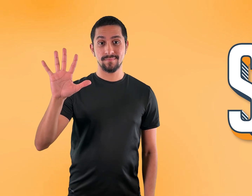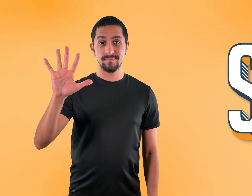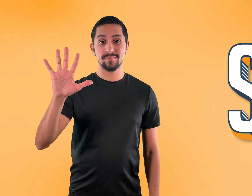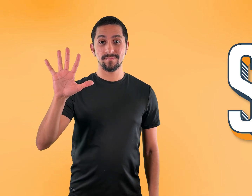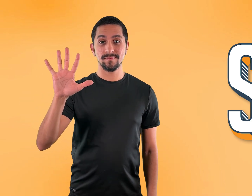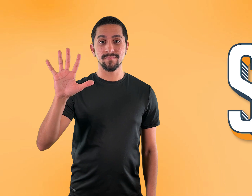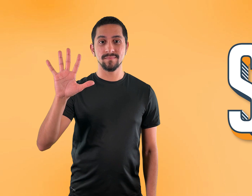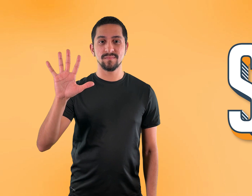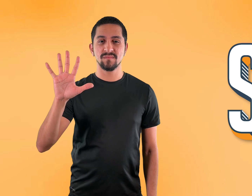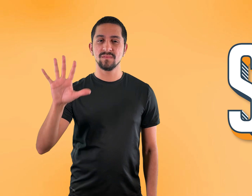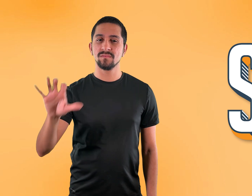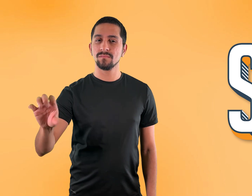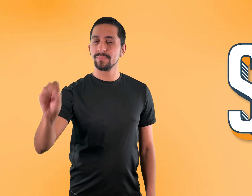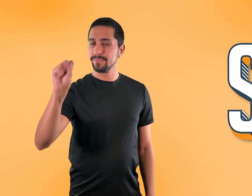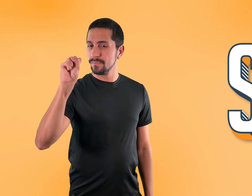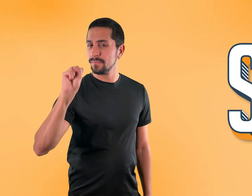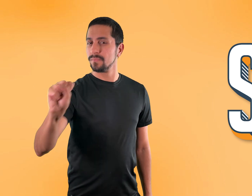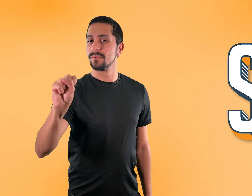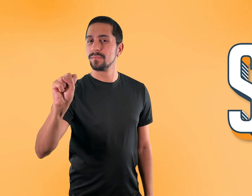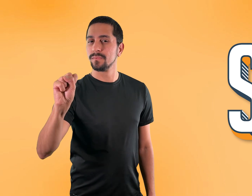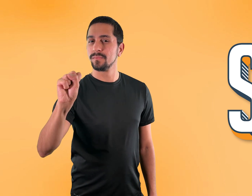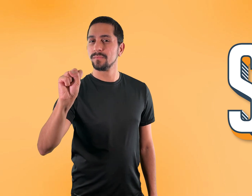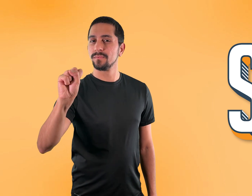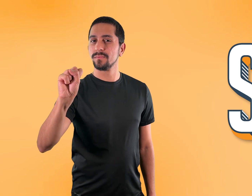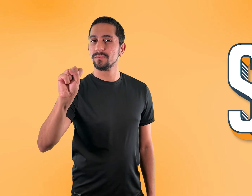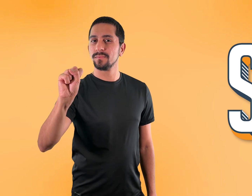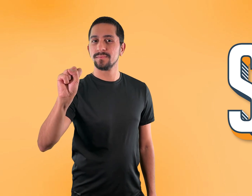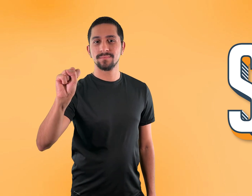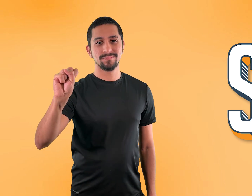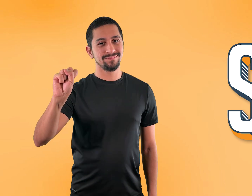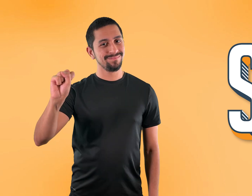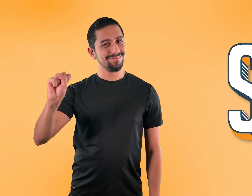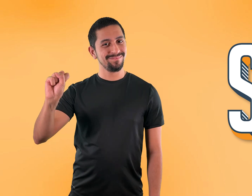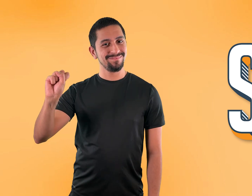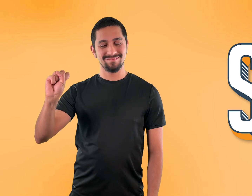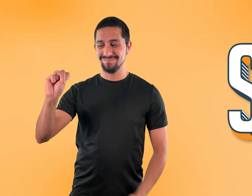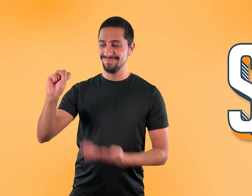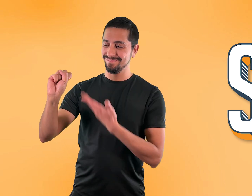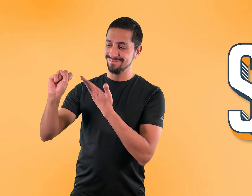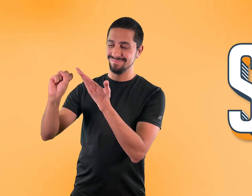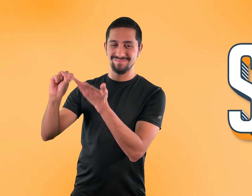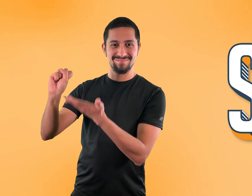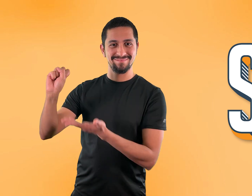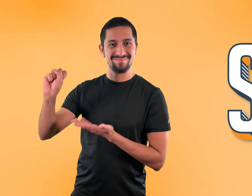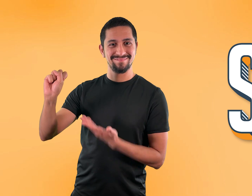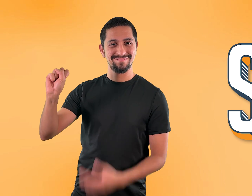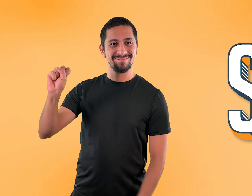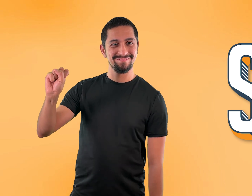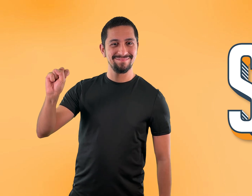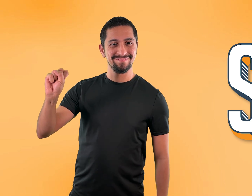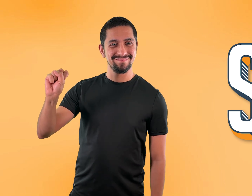hand, palm facing out, and make a fist with your thumb across the front of your fingers.